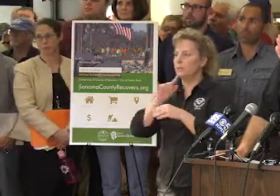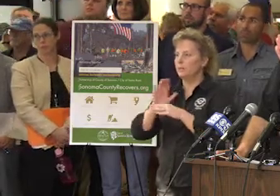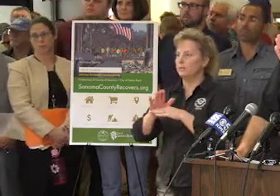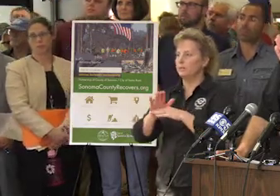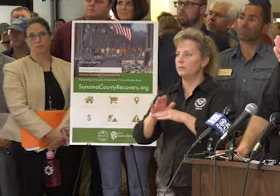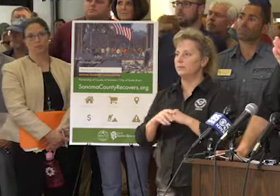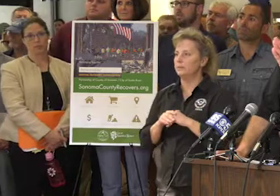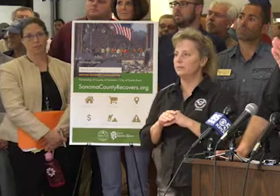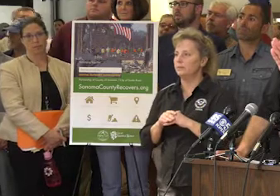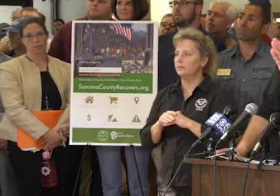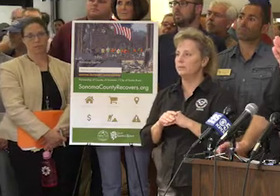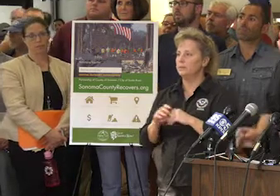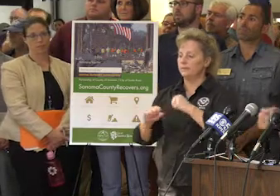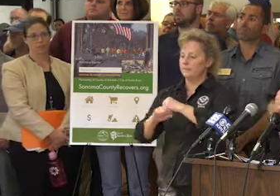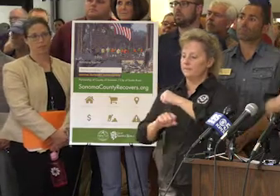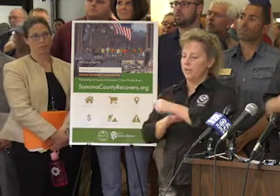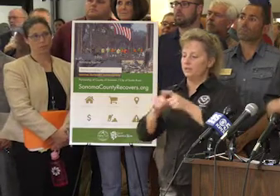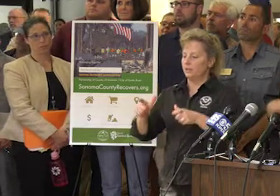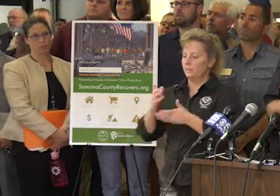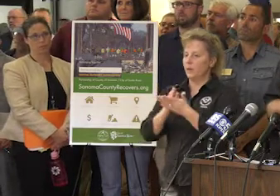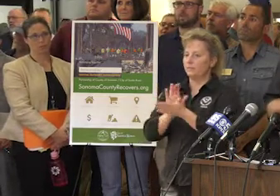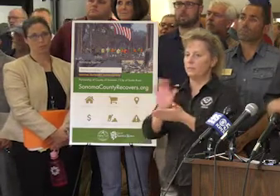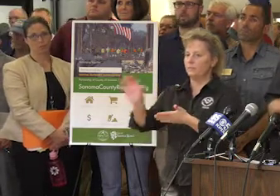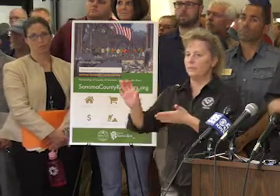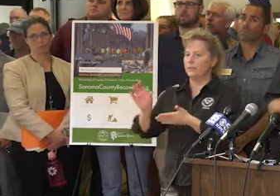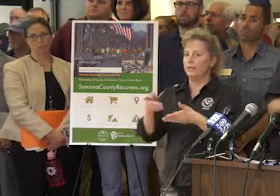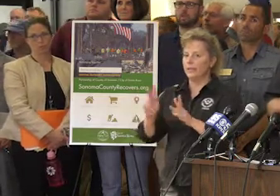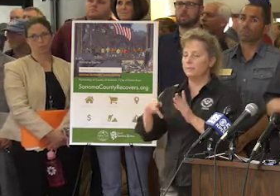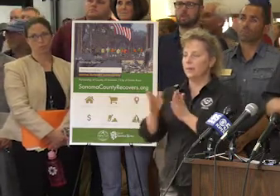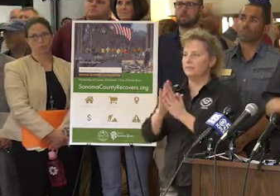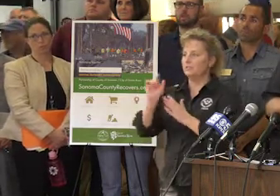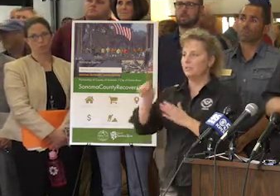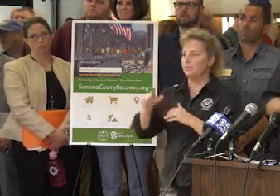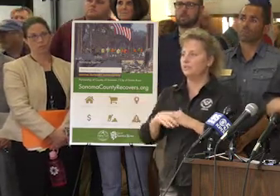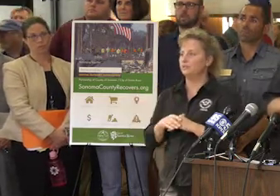promise you, sir, we're going to come straight to you. Sir?